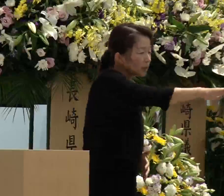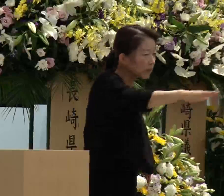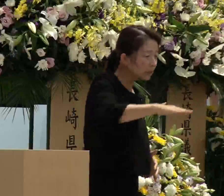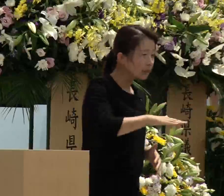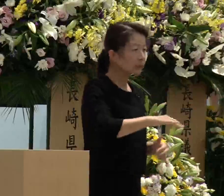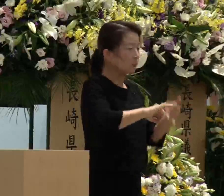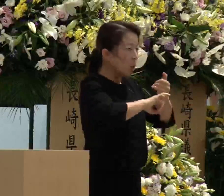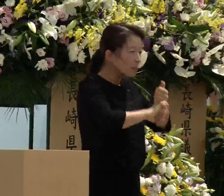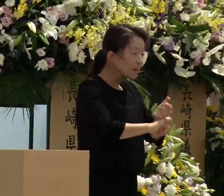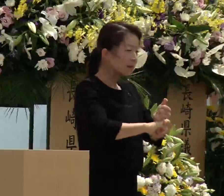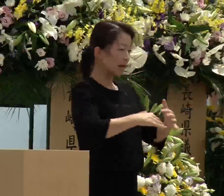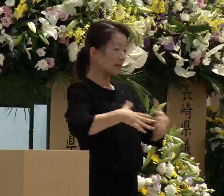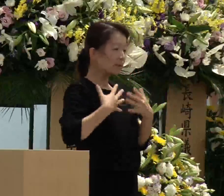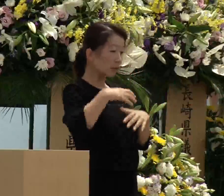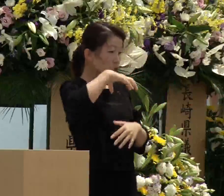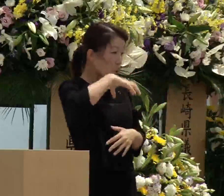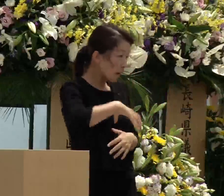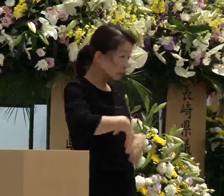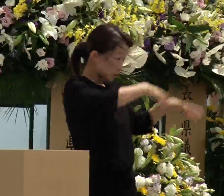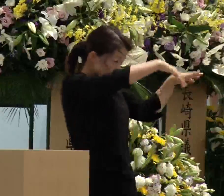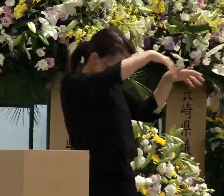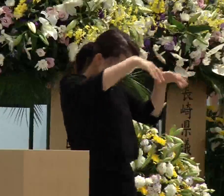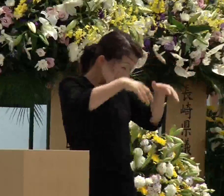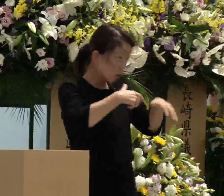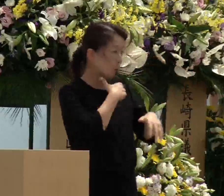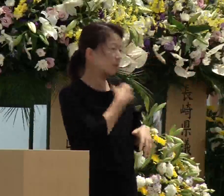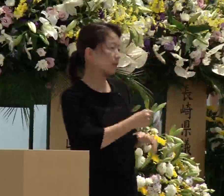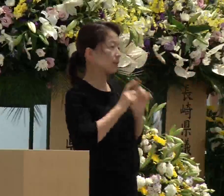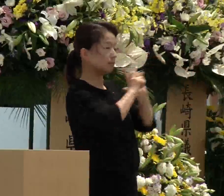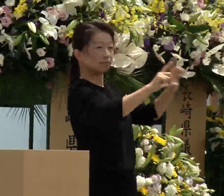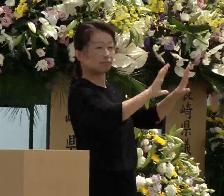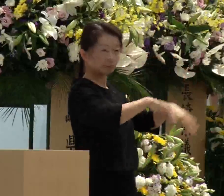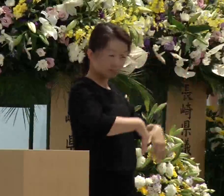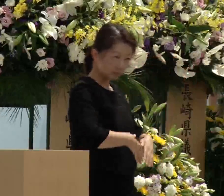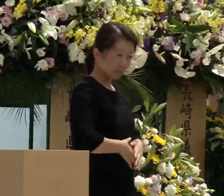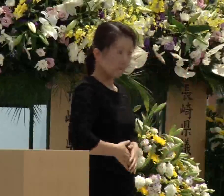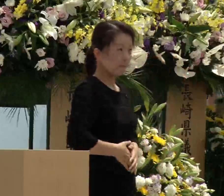world political leaders were encouraged to visit atomic